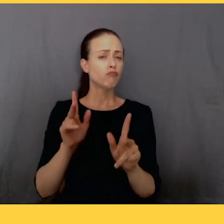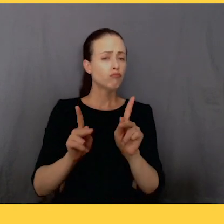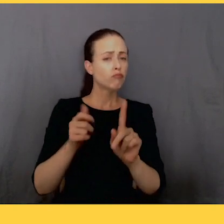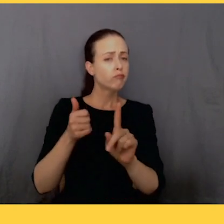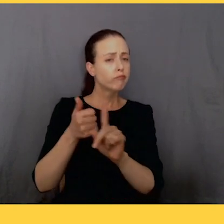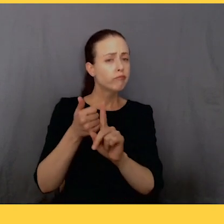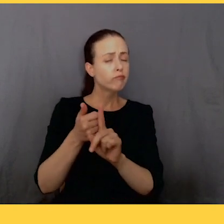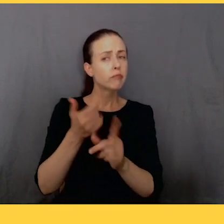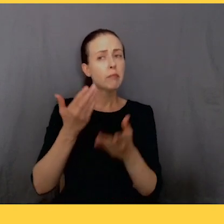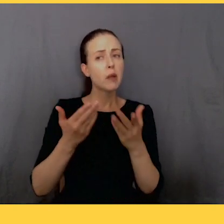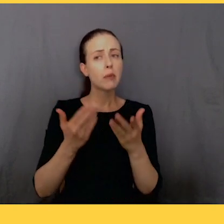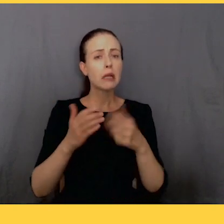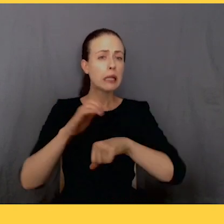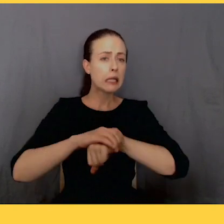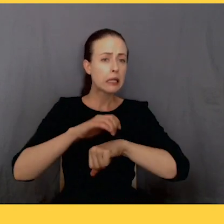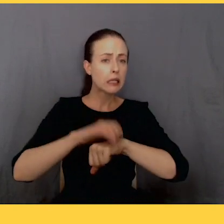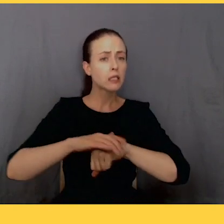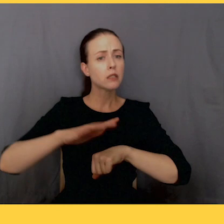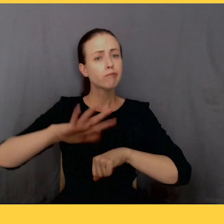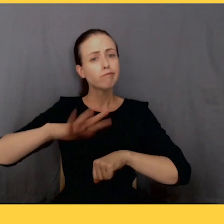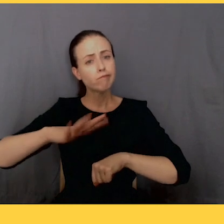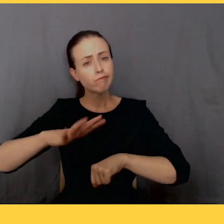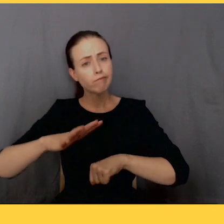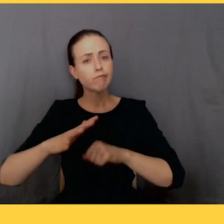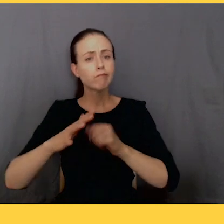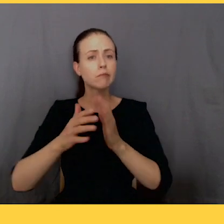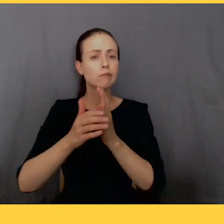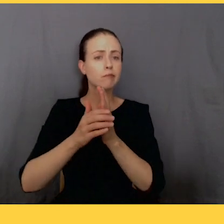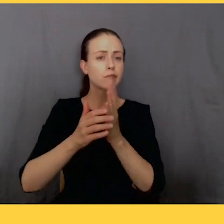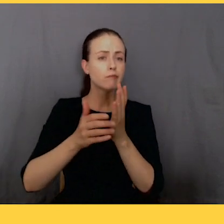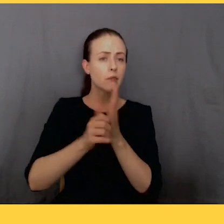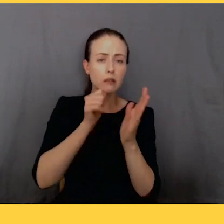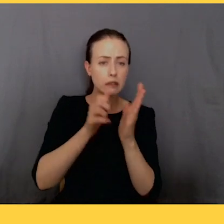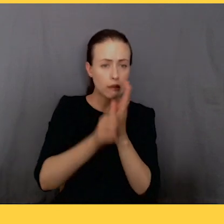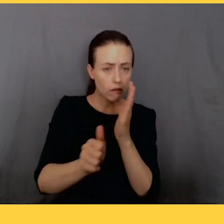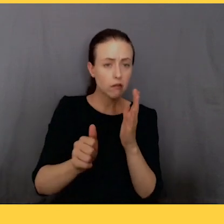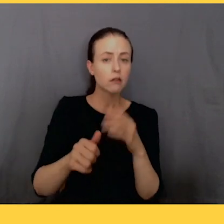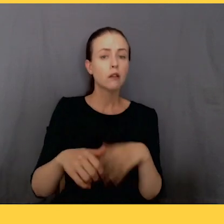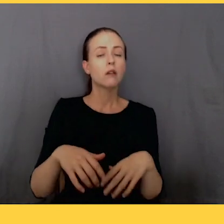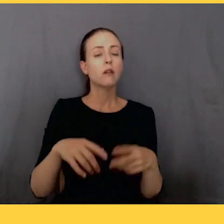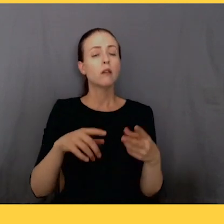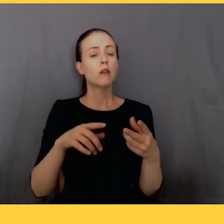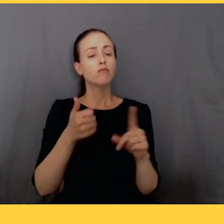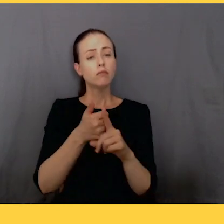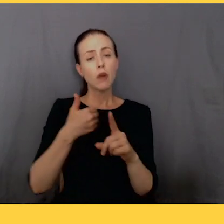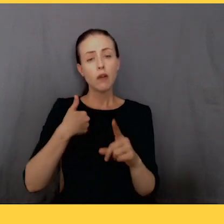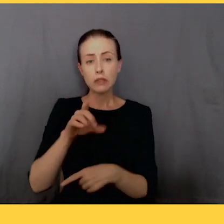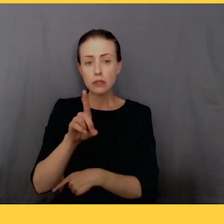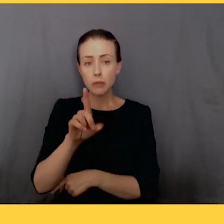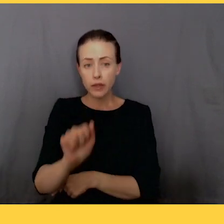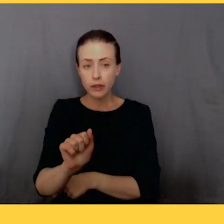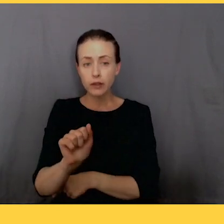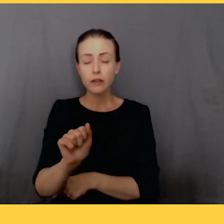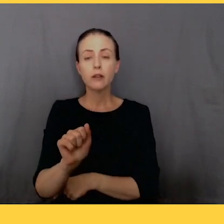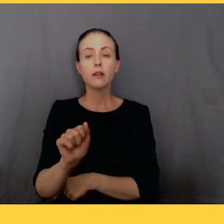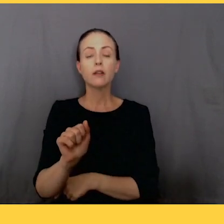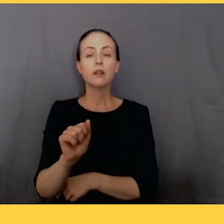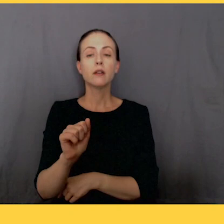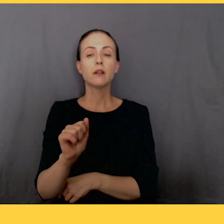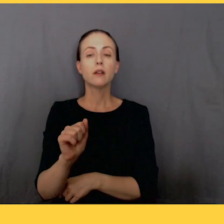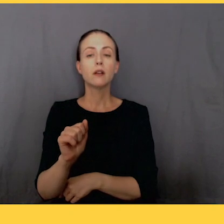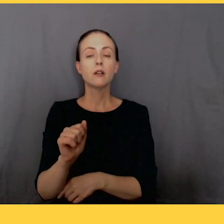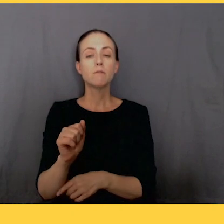limited English speaking capabilities. They may have disabilities and unable to